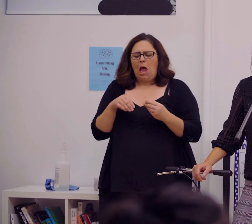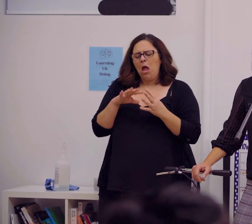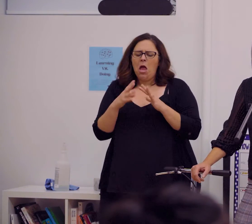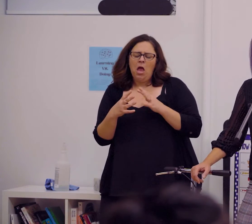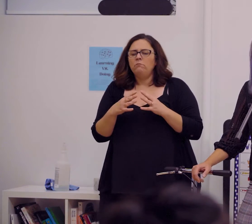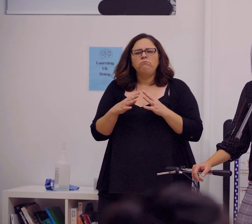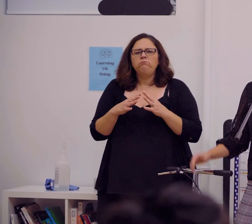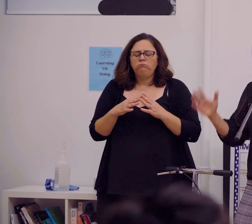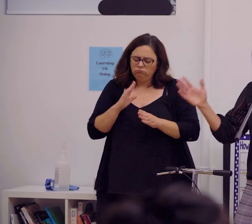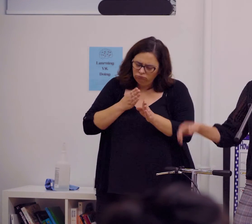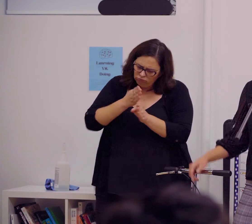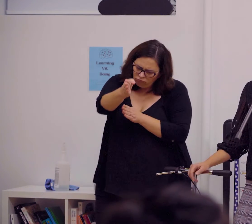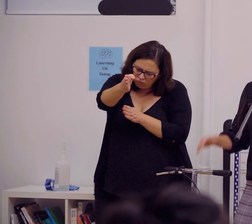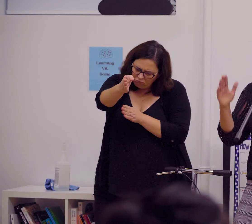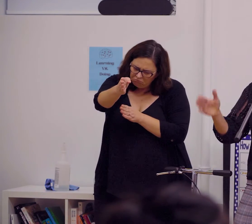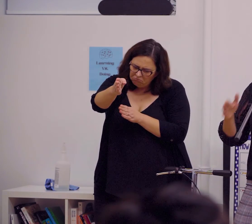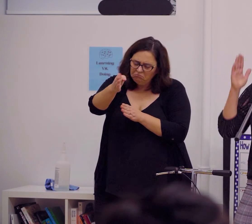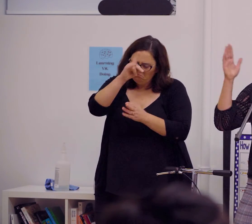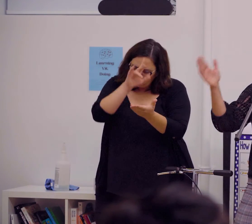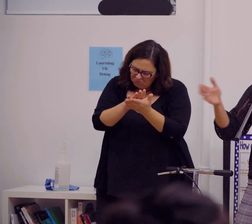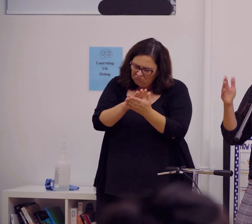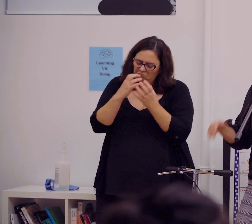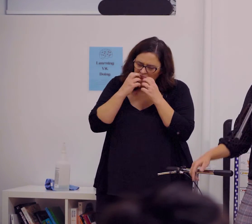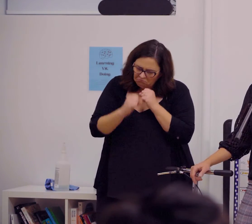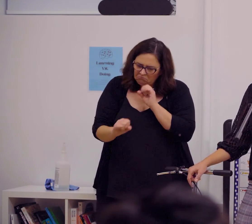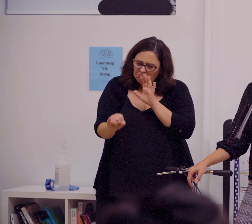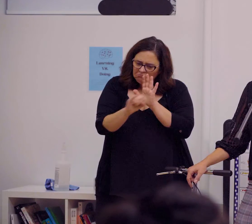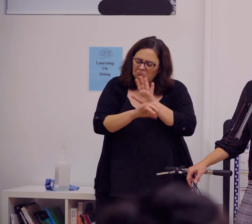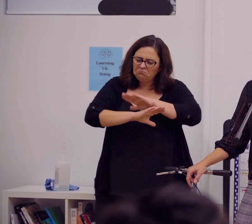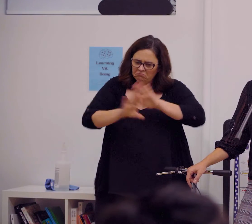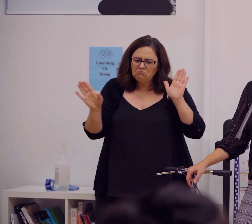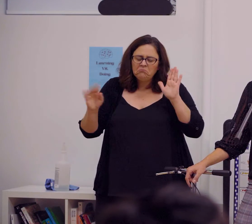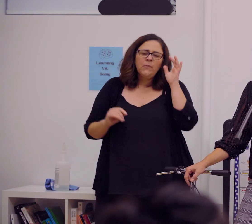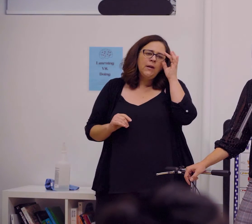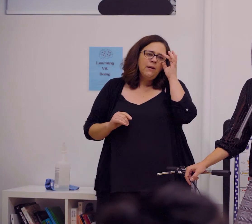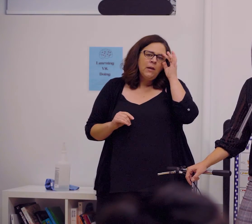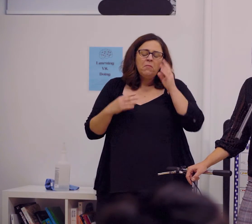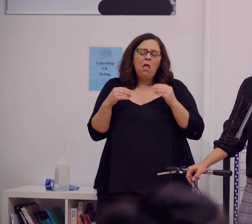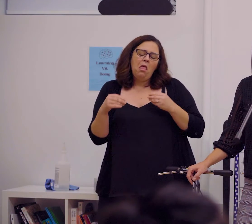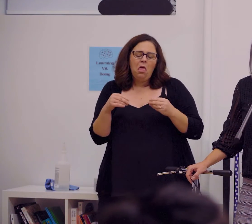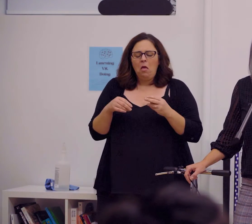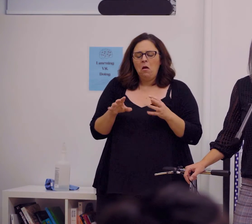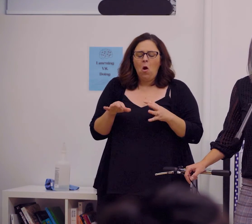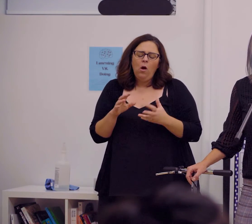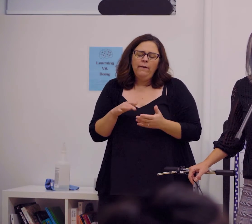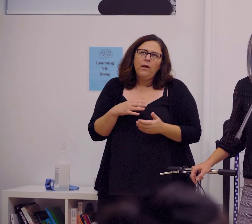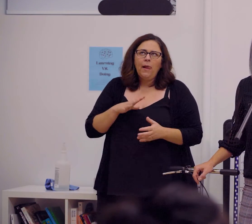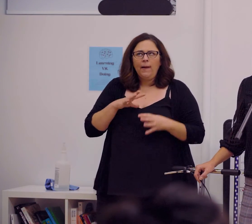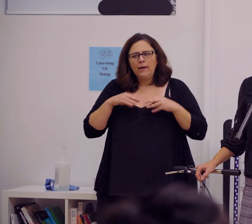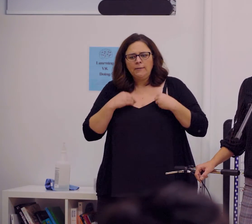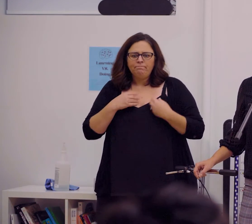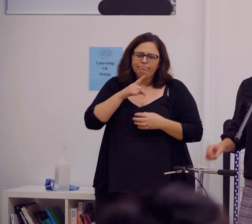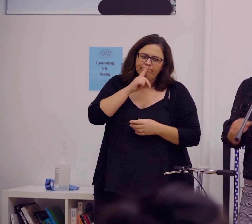happened. So I'm like, okay, I know that, I know where I wanna go, and I was not gonna put myself in a position of taking a job